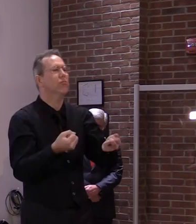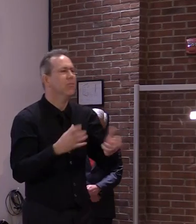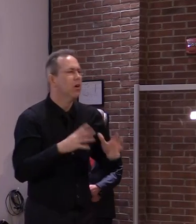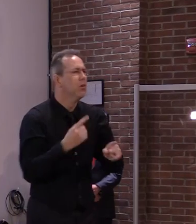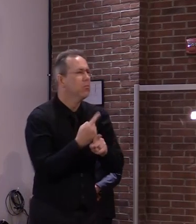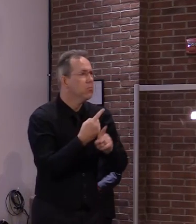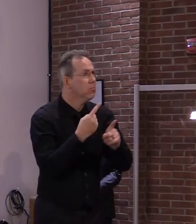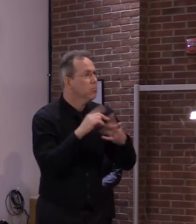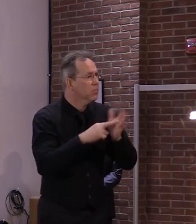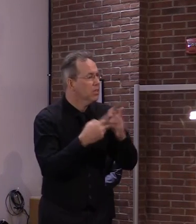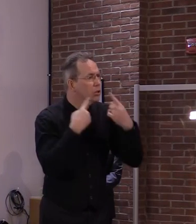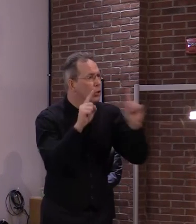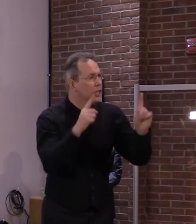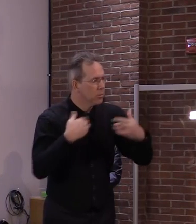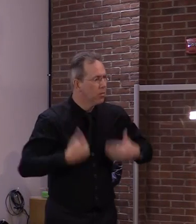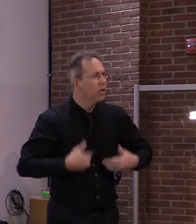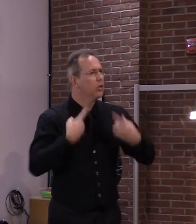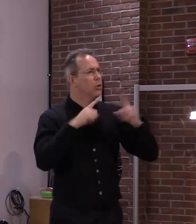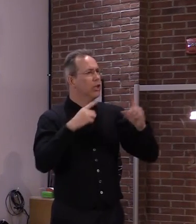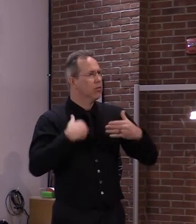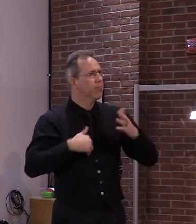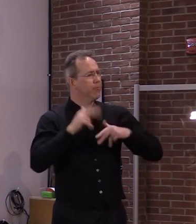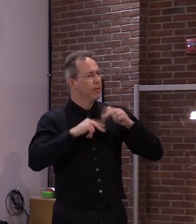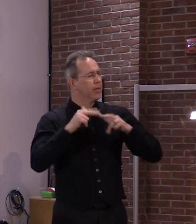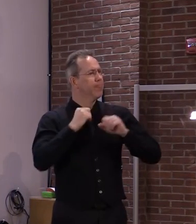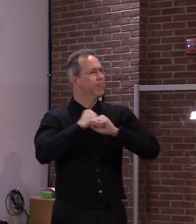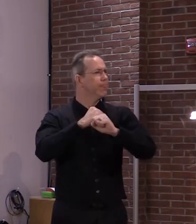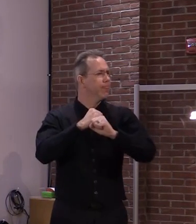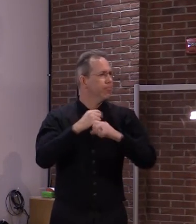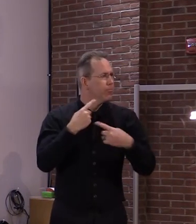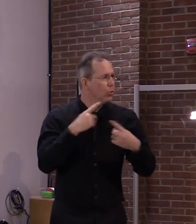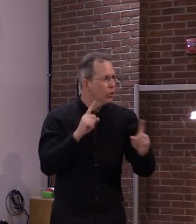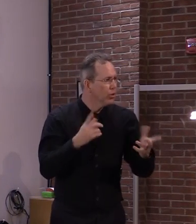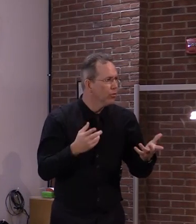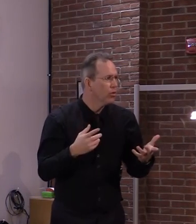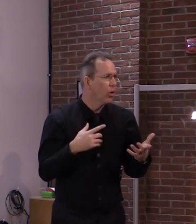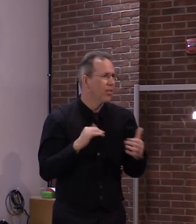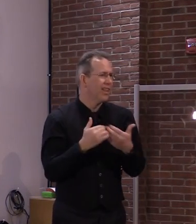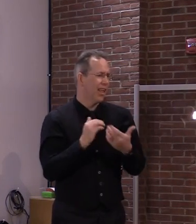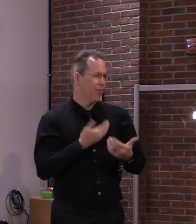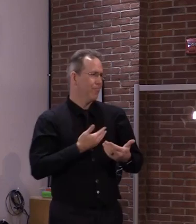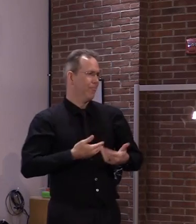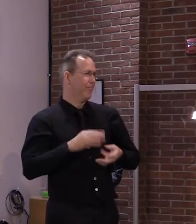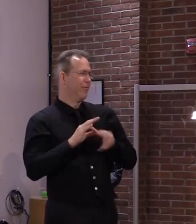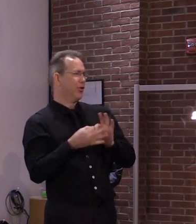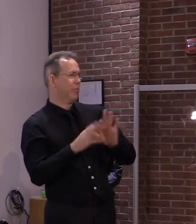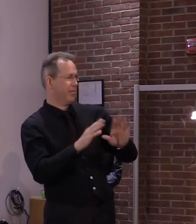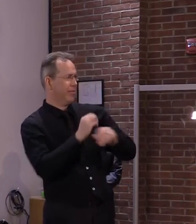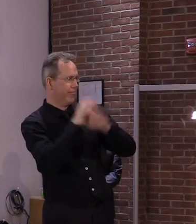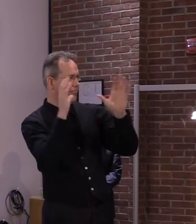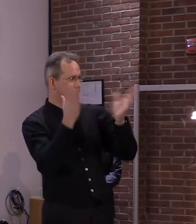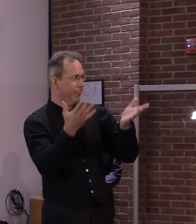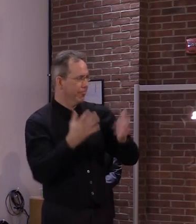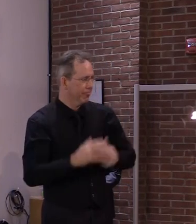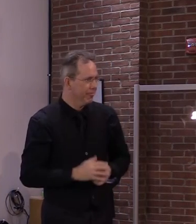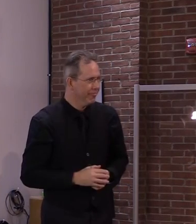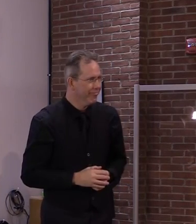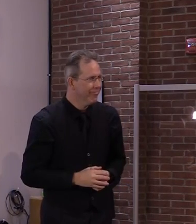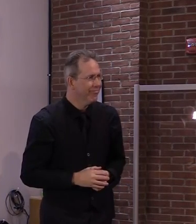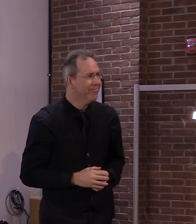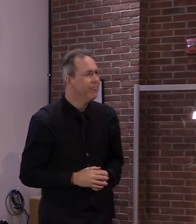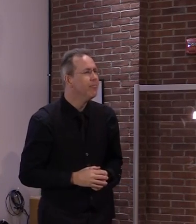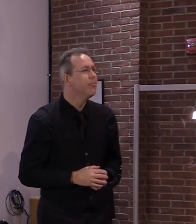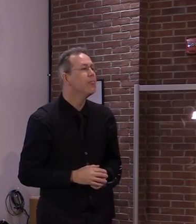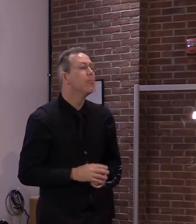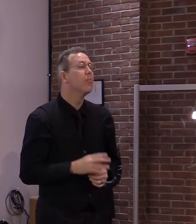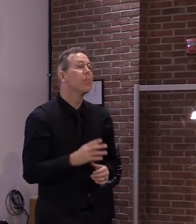it's all in your interpretation of the endpoint you're looking for. Most of the endpoints that people are looking most seriously at are